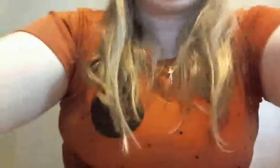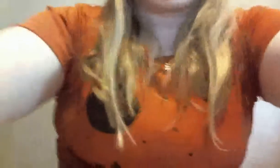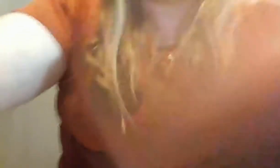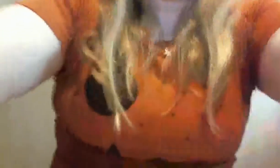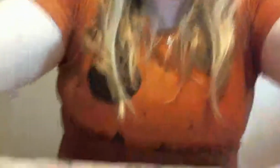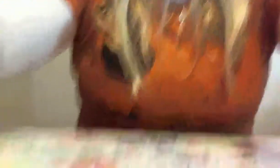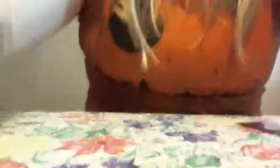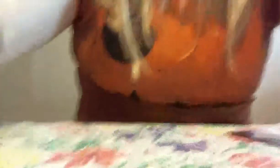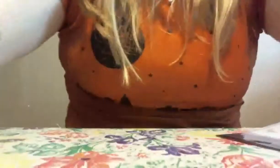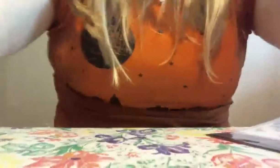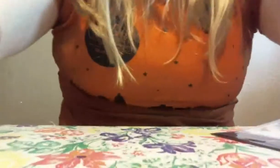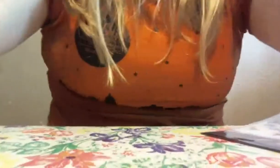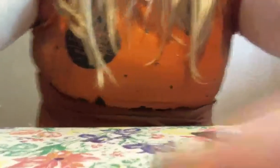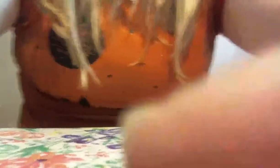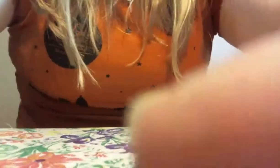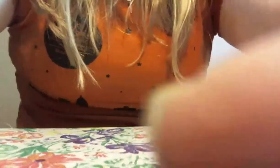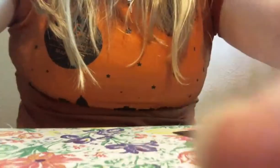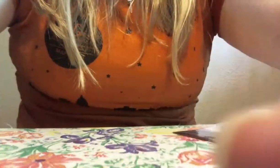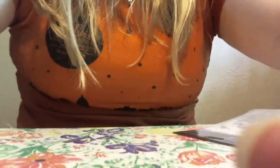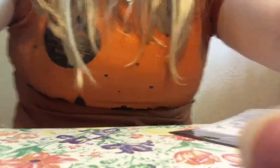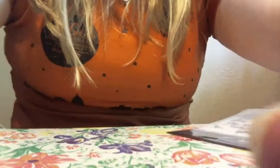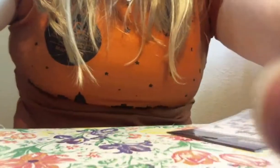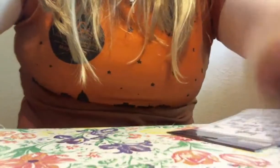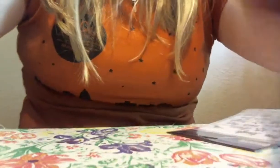While I am working on these.